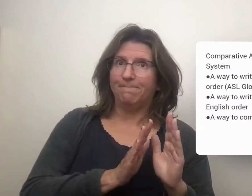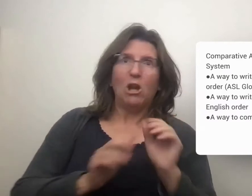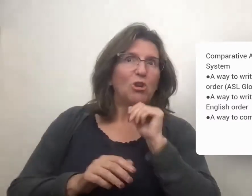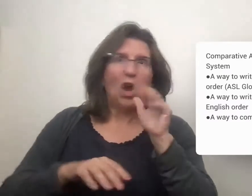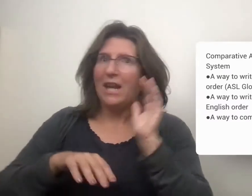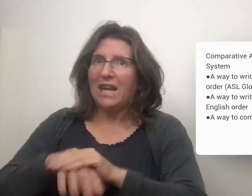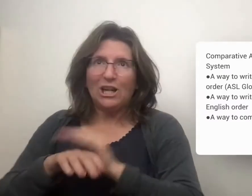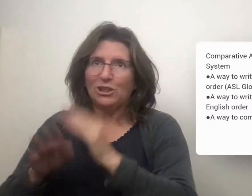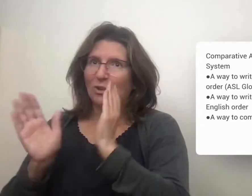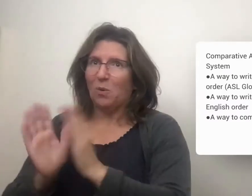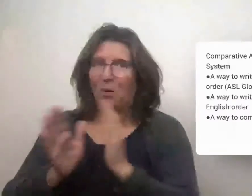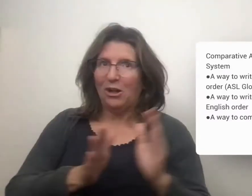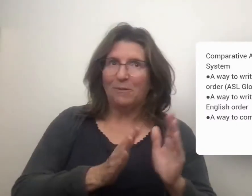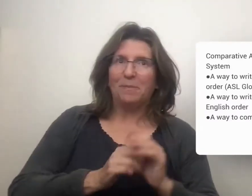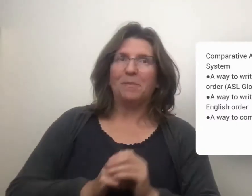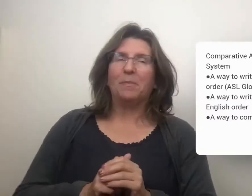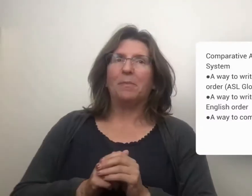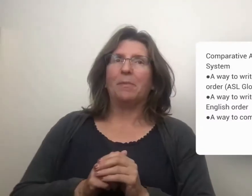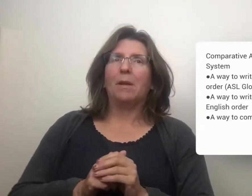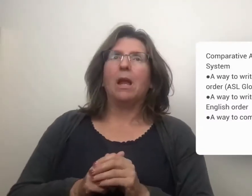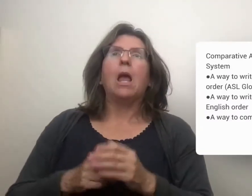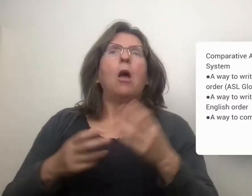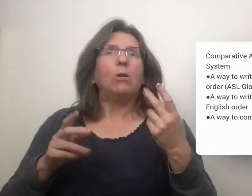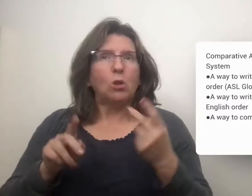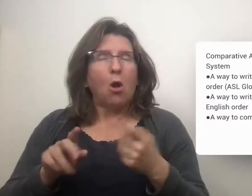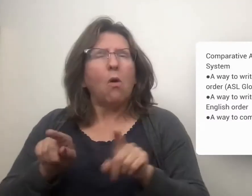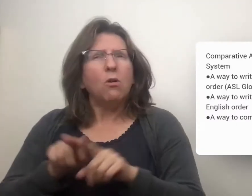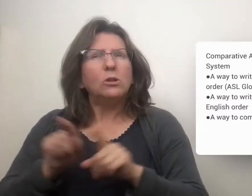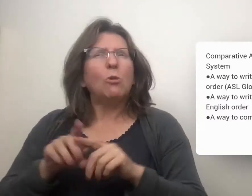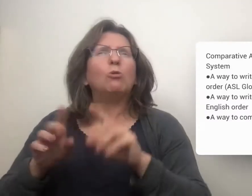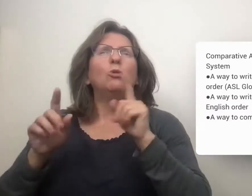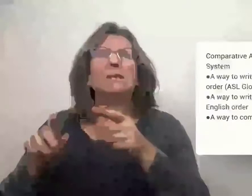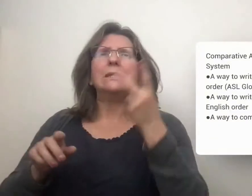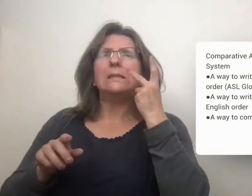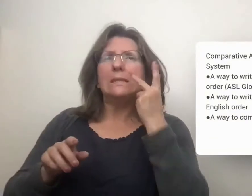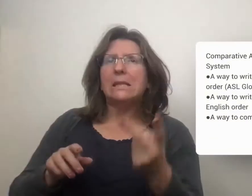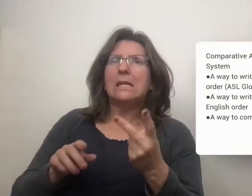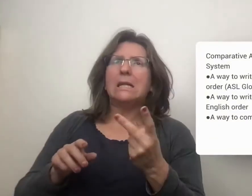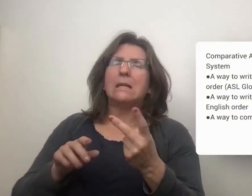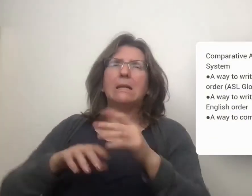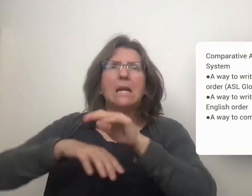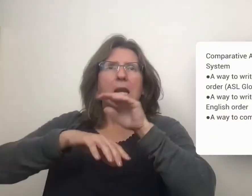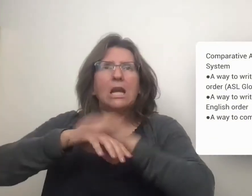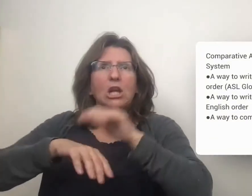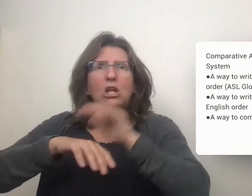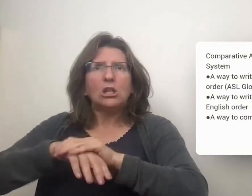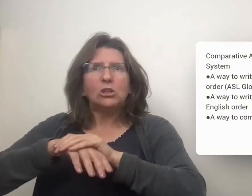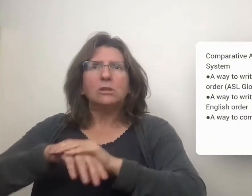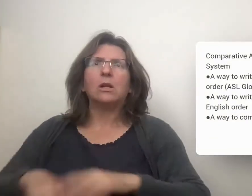So it's not going to be in English word order, it'll be in ASL order. It's still tied to